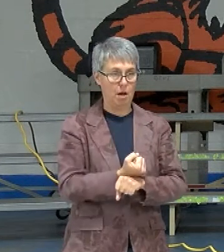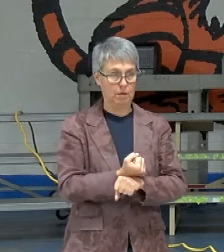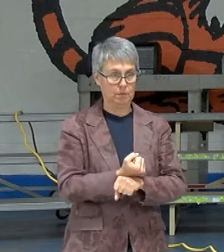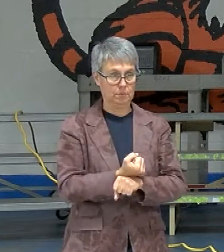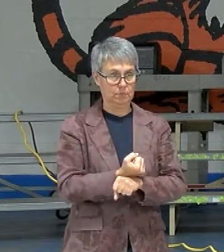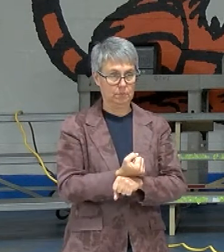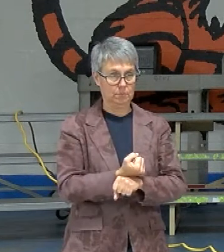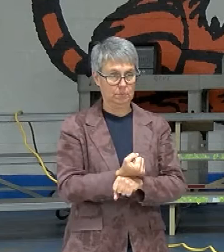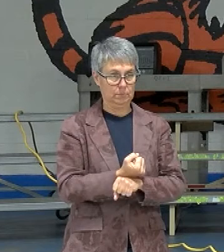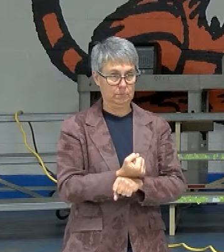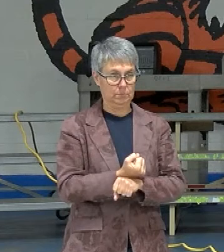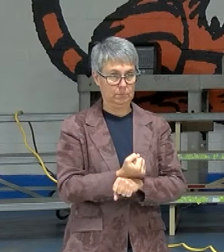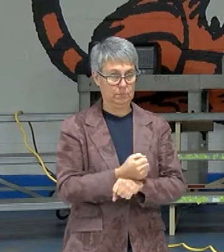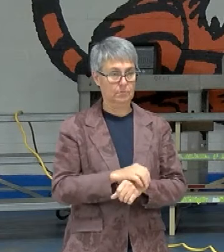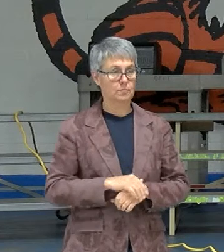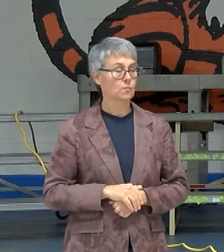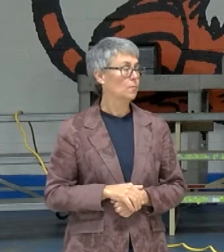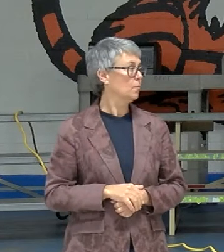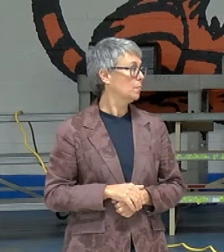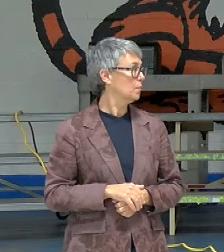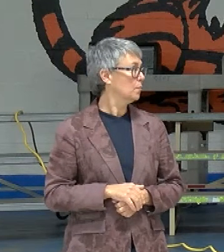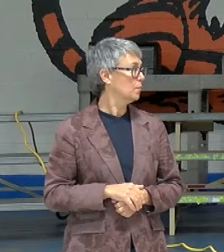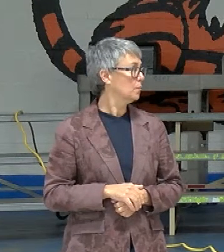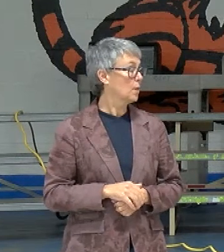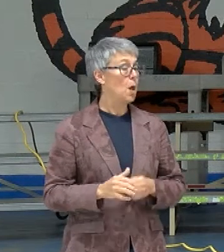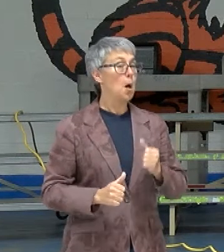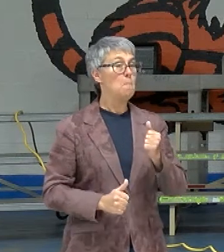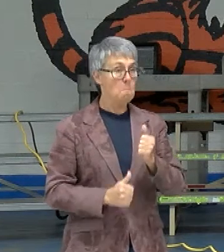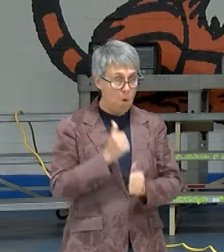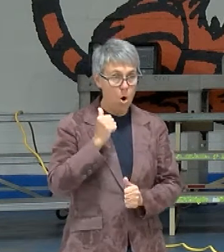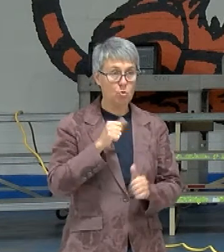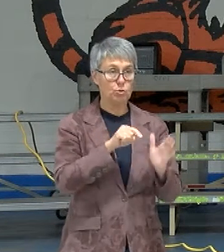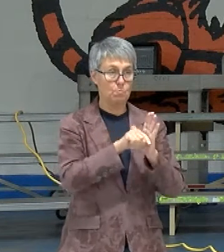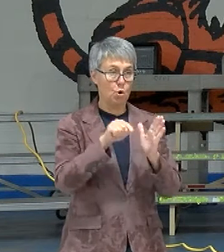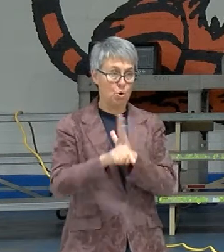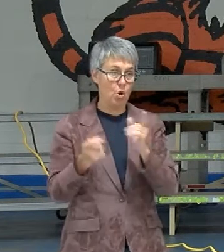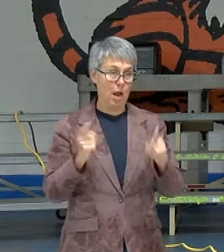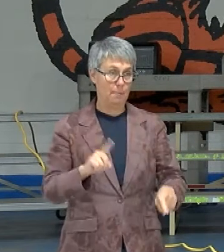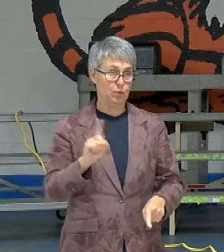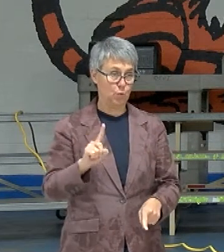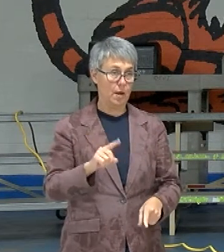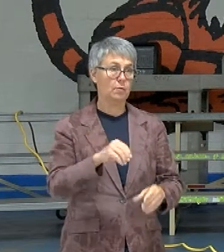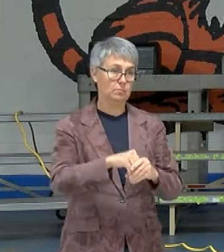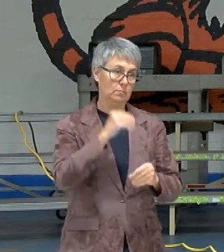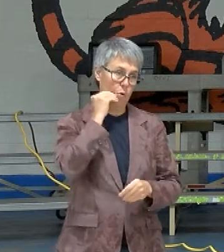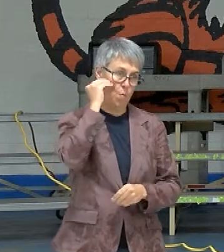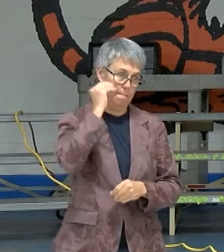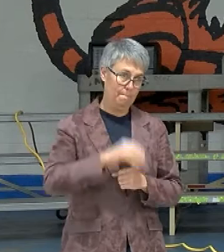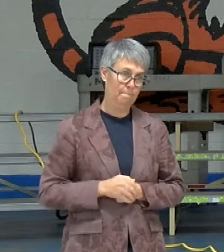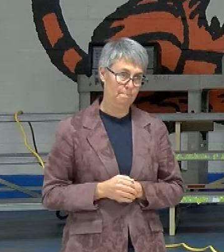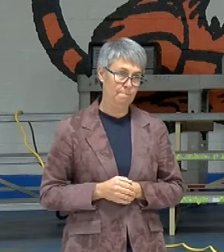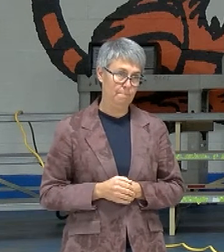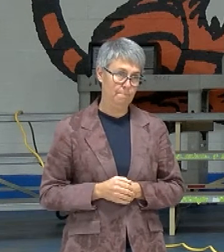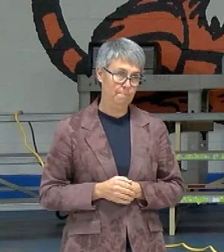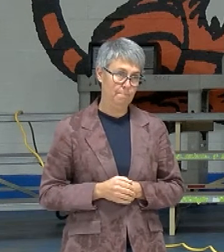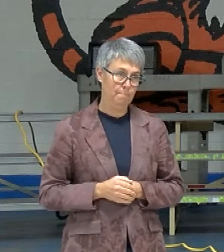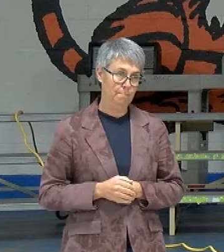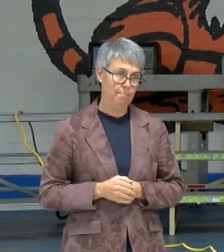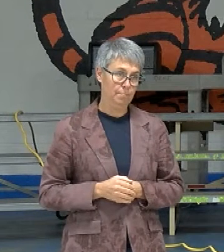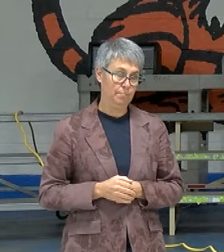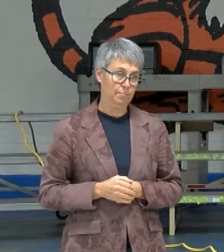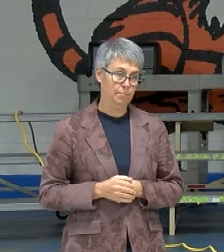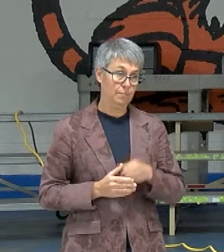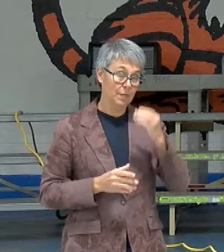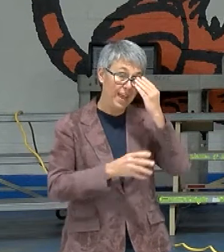age of 13, homicides most frequently occur in the home. One study showed that nearly 90% of